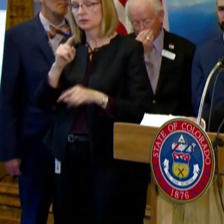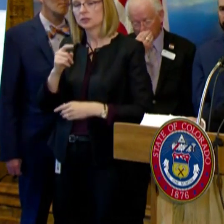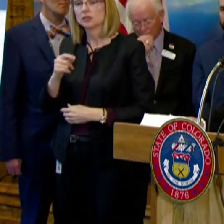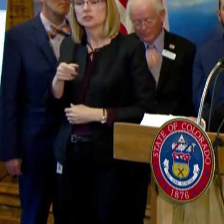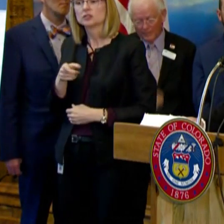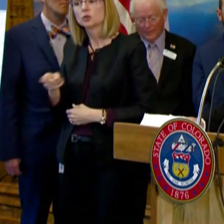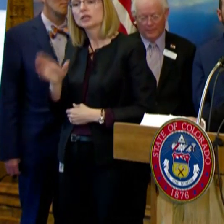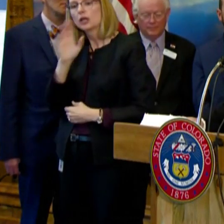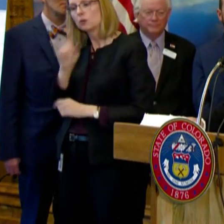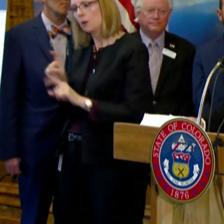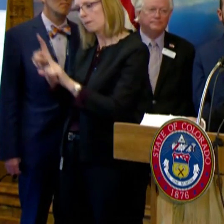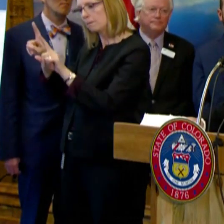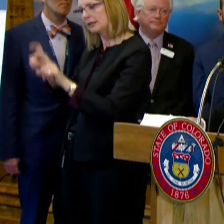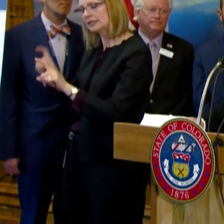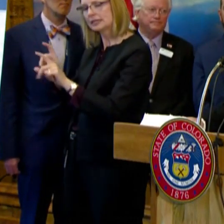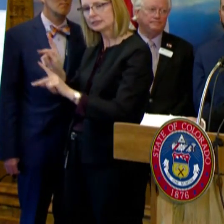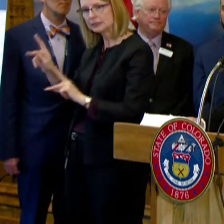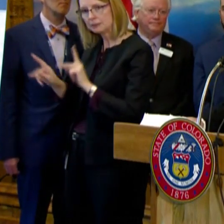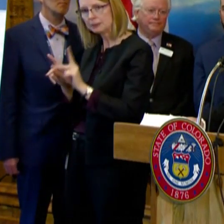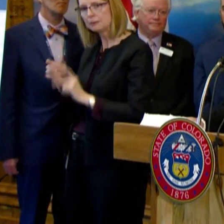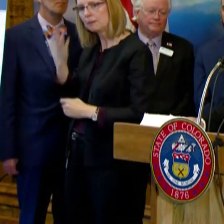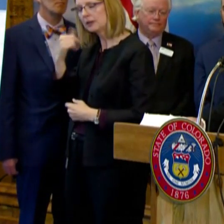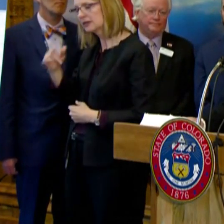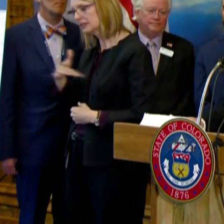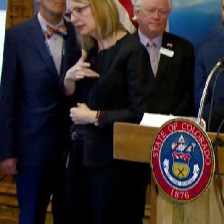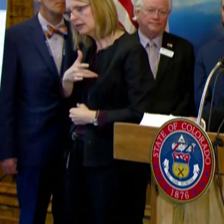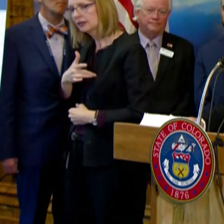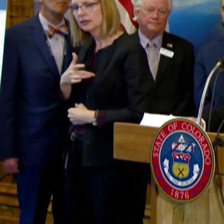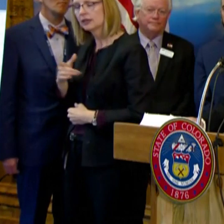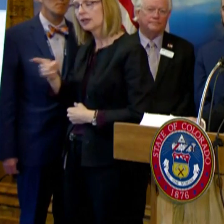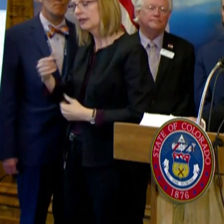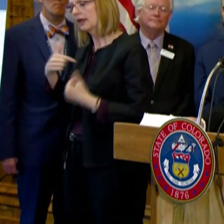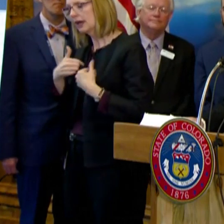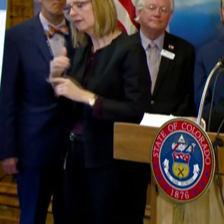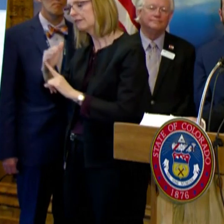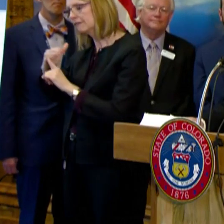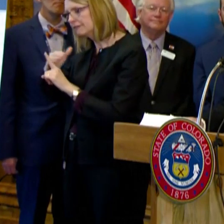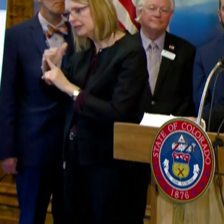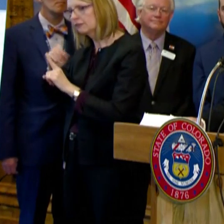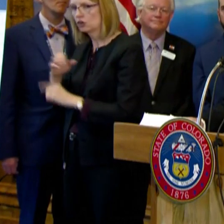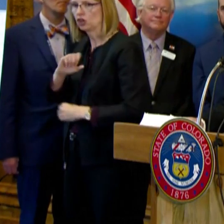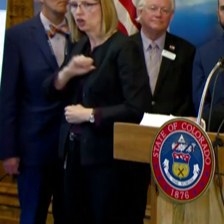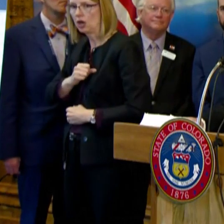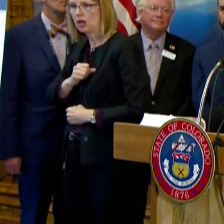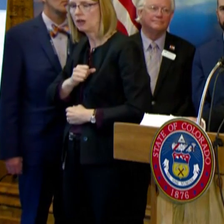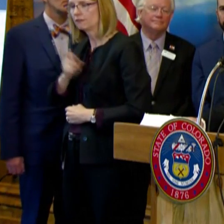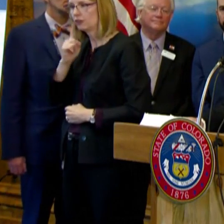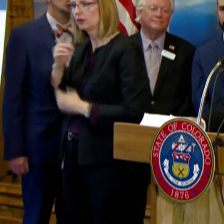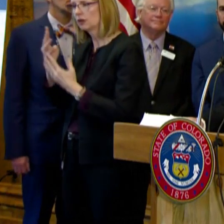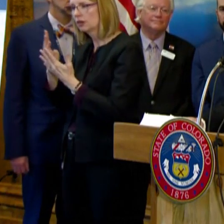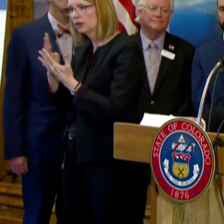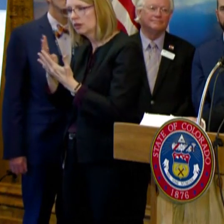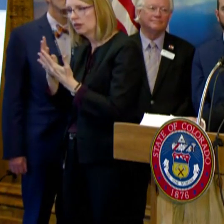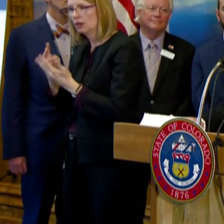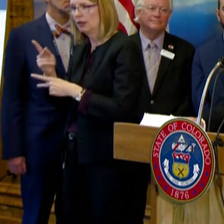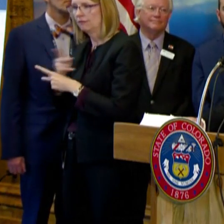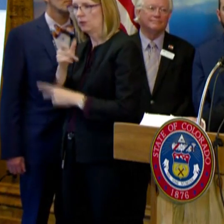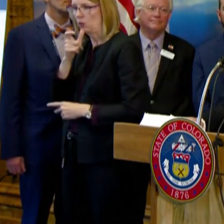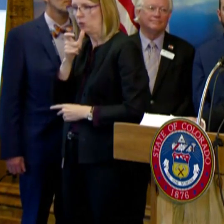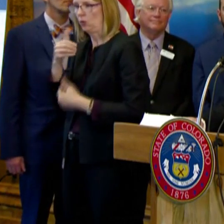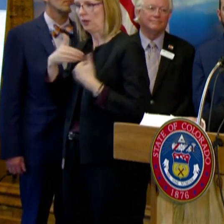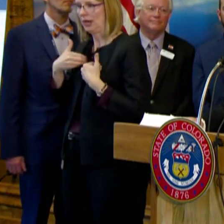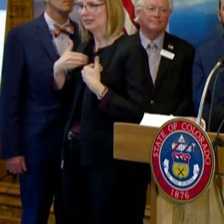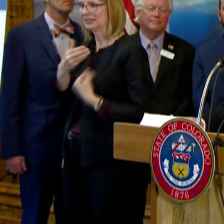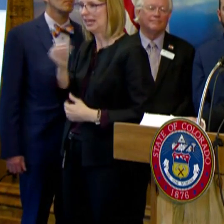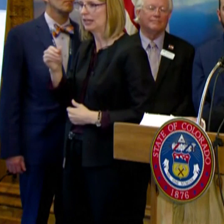candidates for their symptoms that they express first. But if those are ruled out, this would be looked at, yeah. as well as continuing, by the way, those who have returned from the